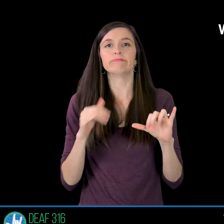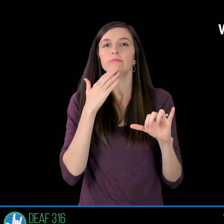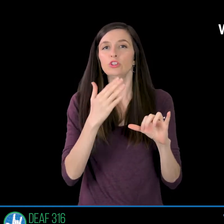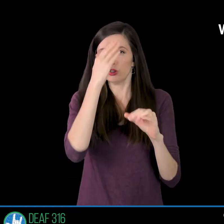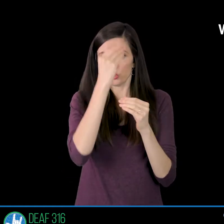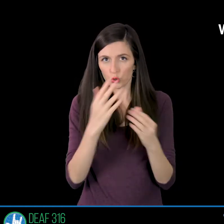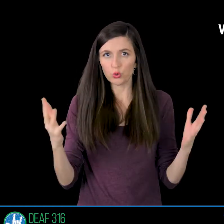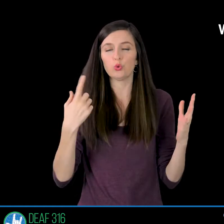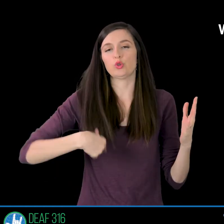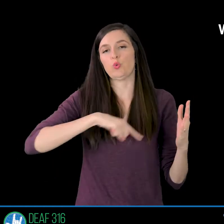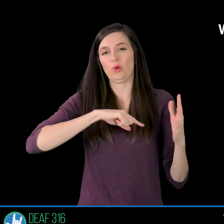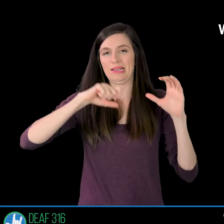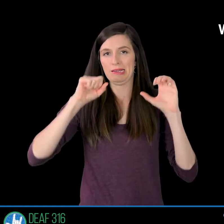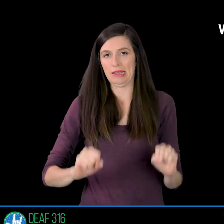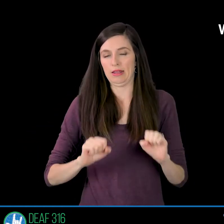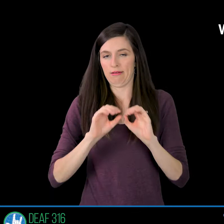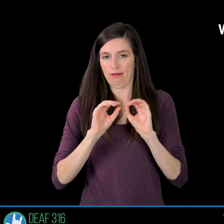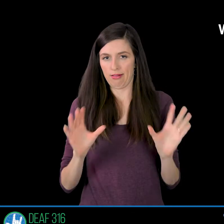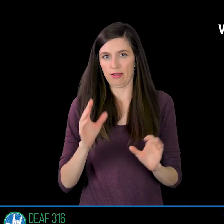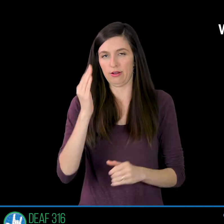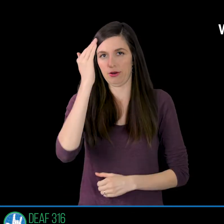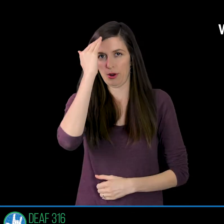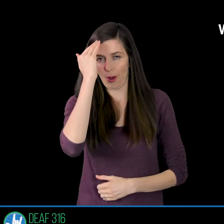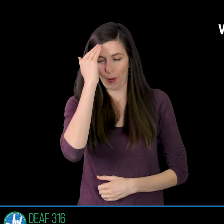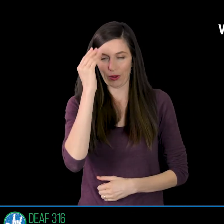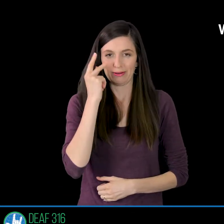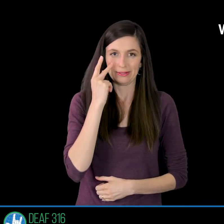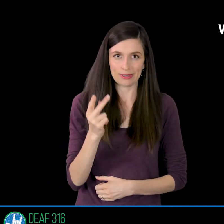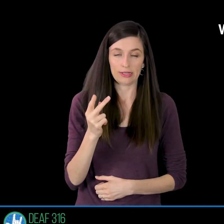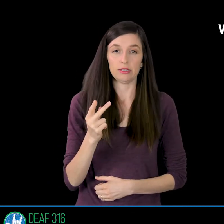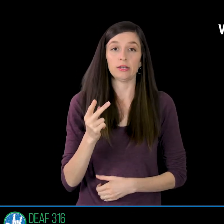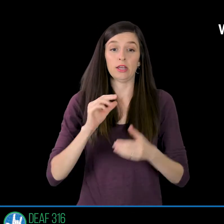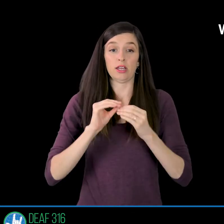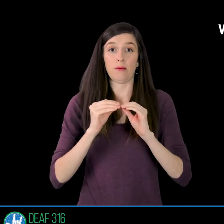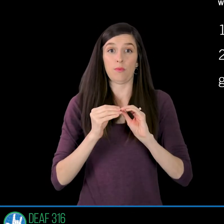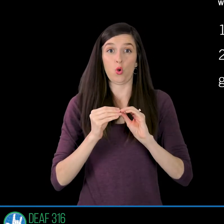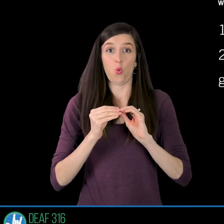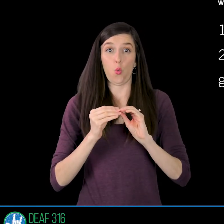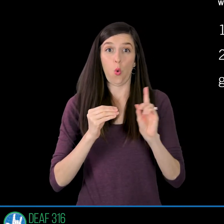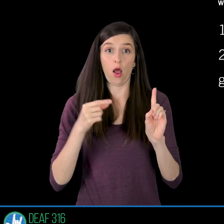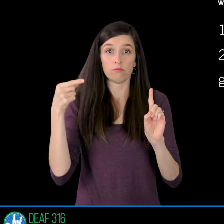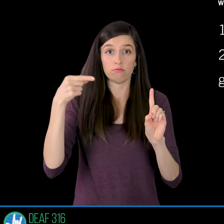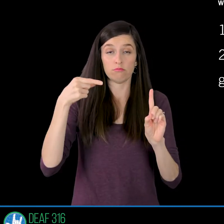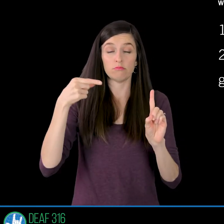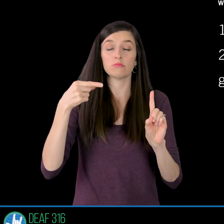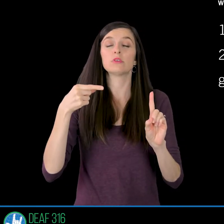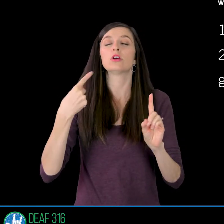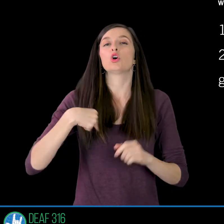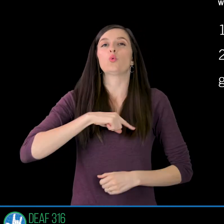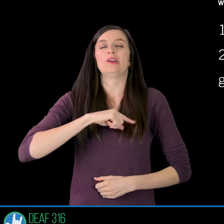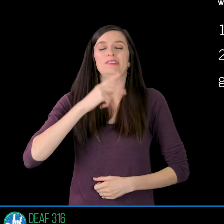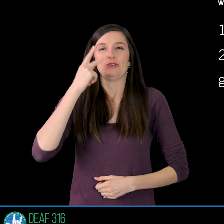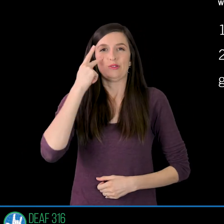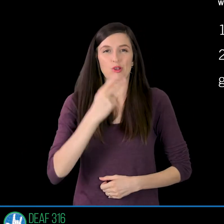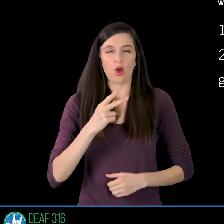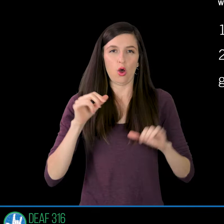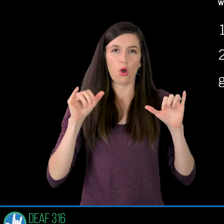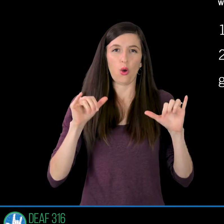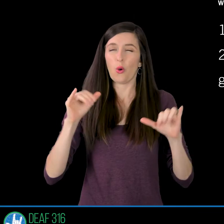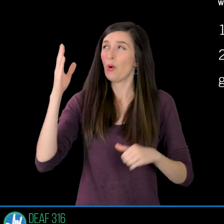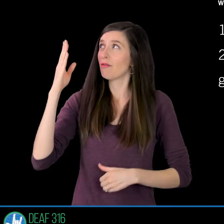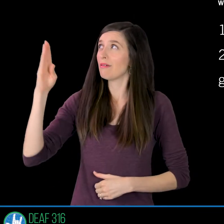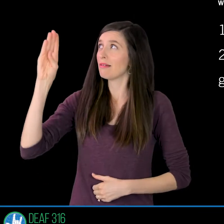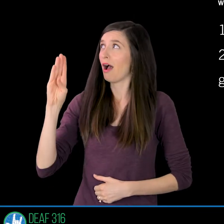the good news and make it understandable. The first one we saw was that God